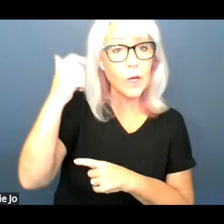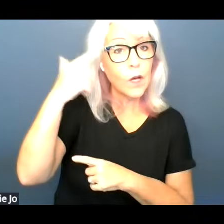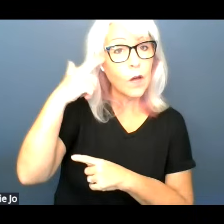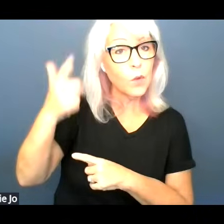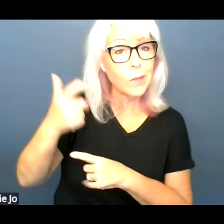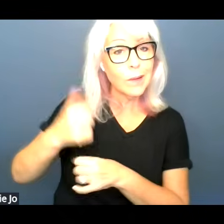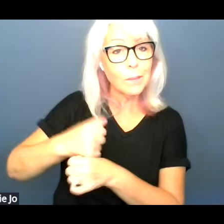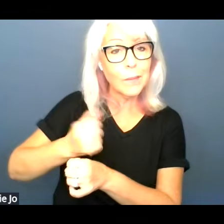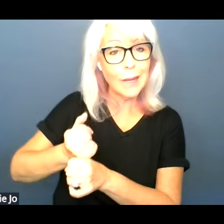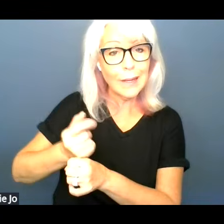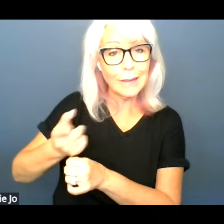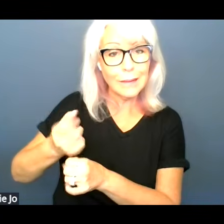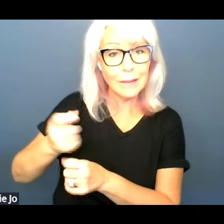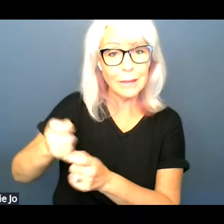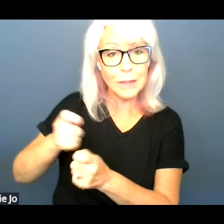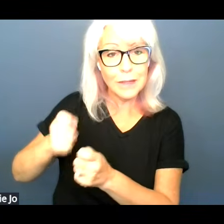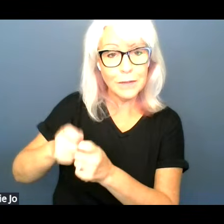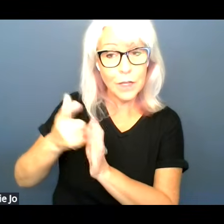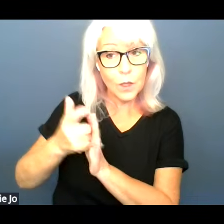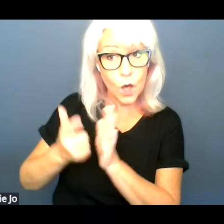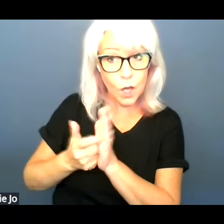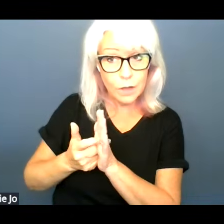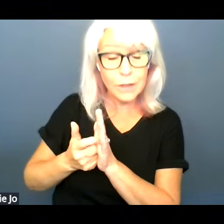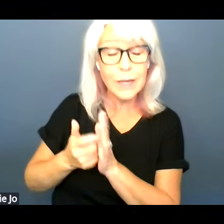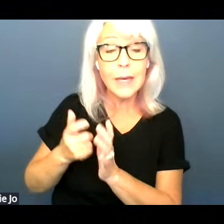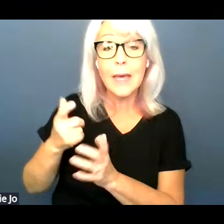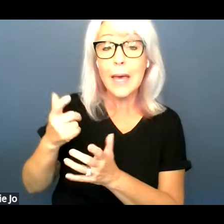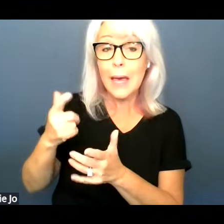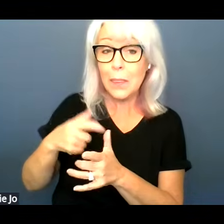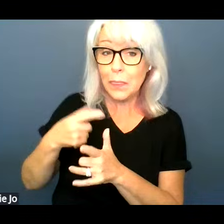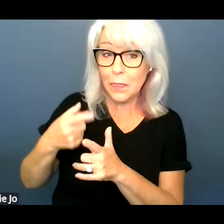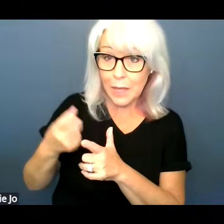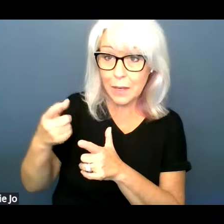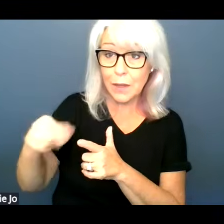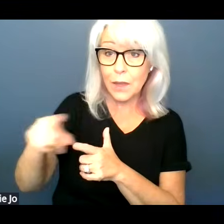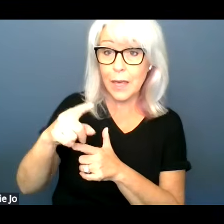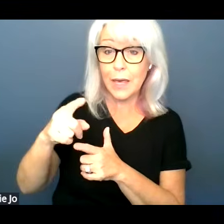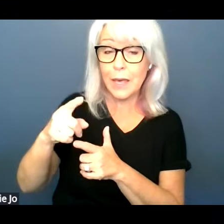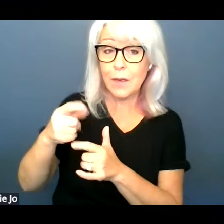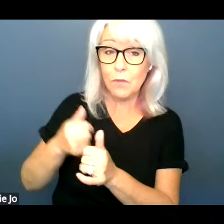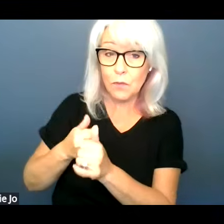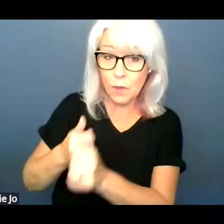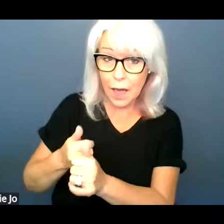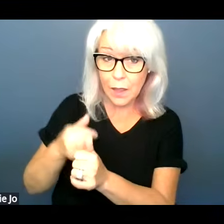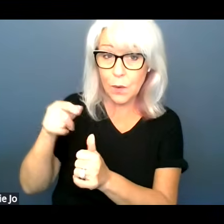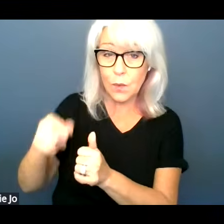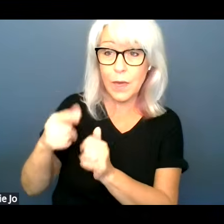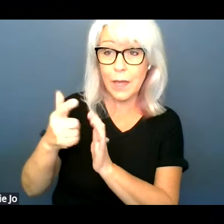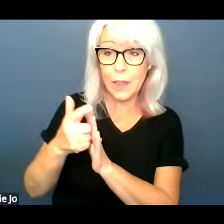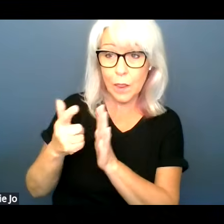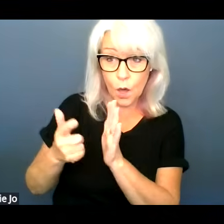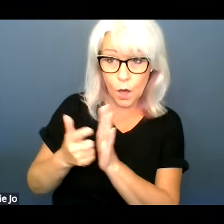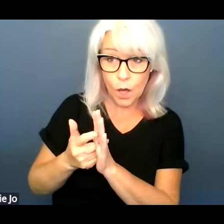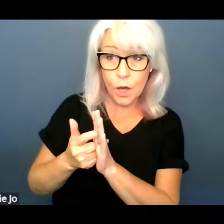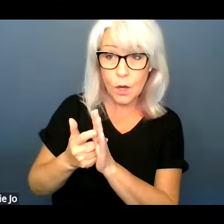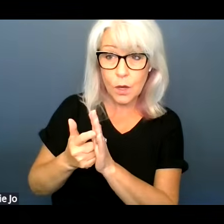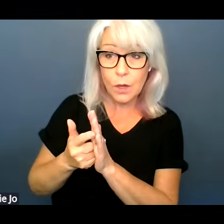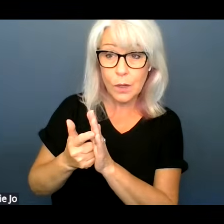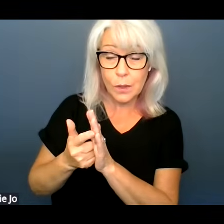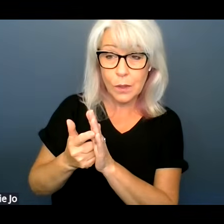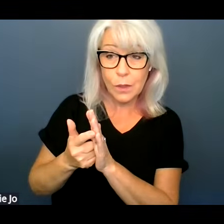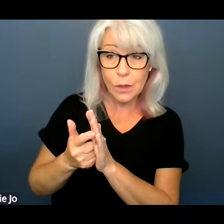laws to do things, and when the government acts, it does so by way of law, and I mean, certainly the legislature.